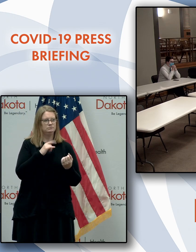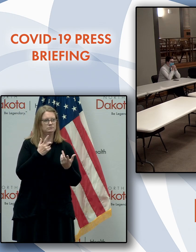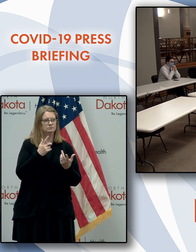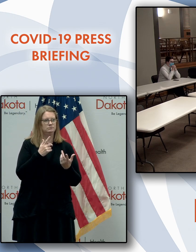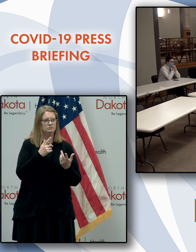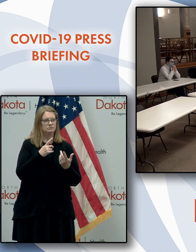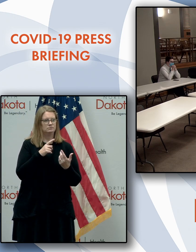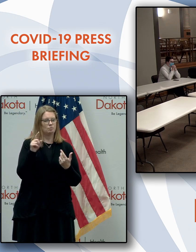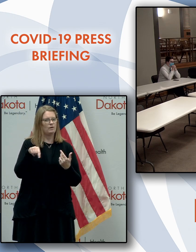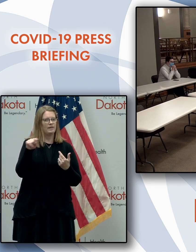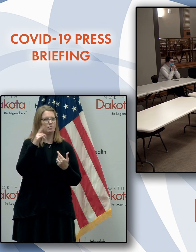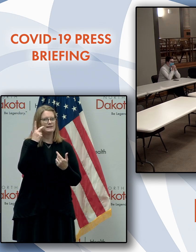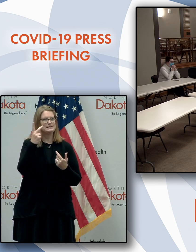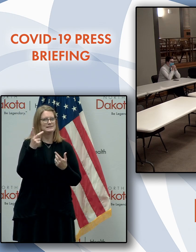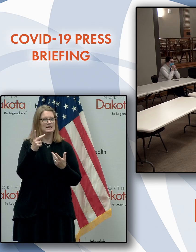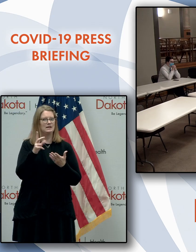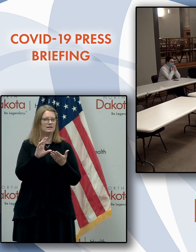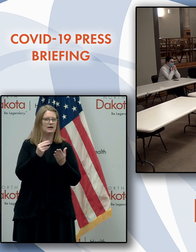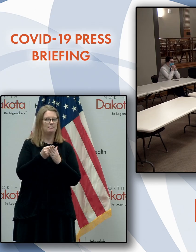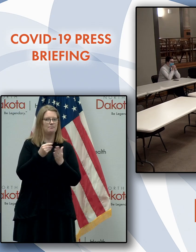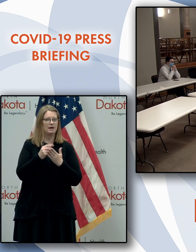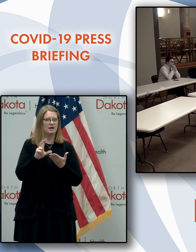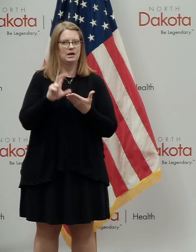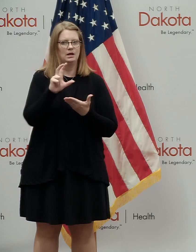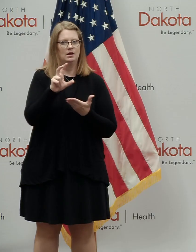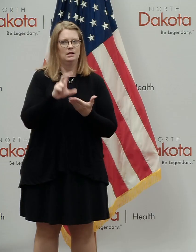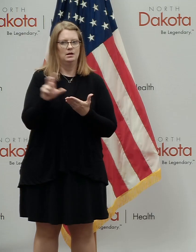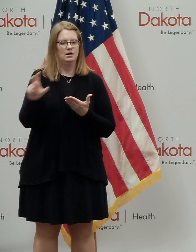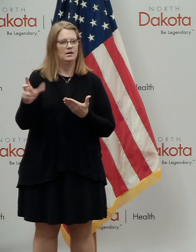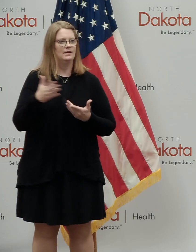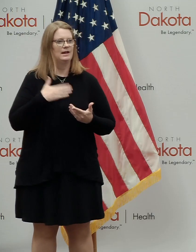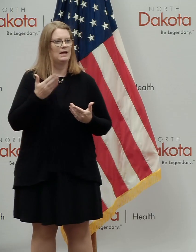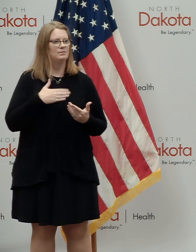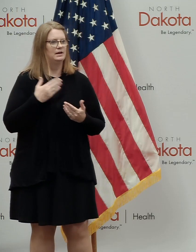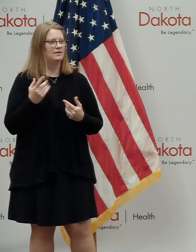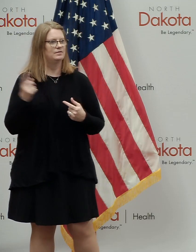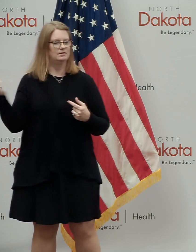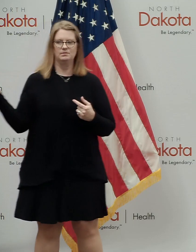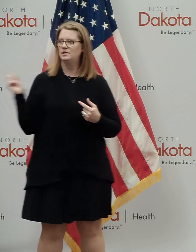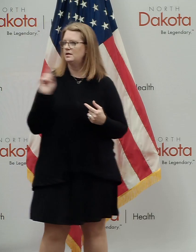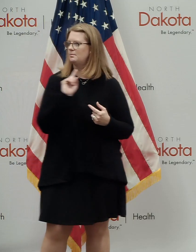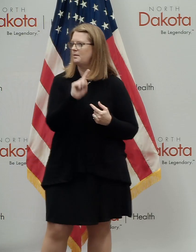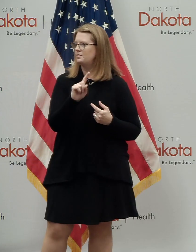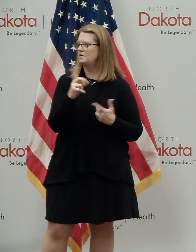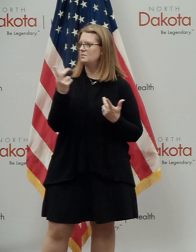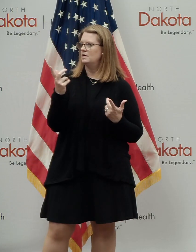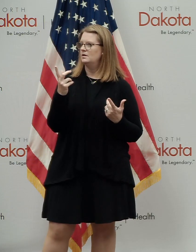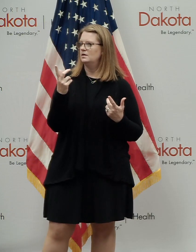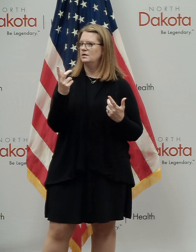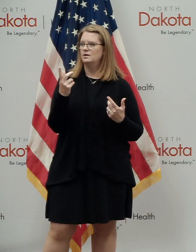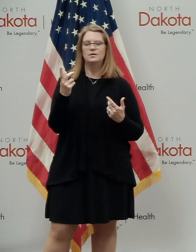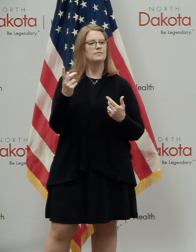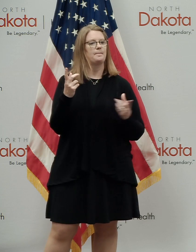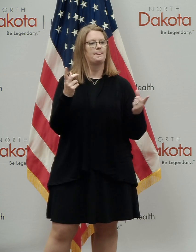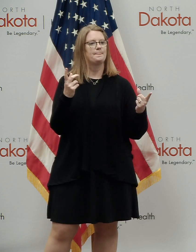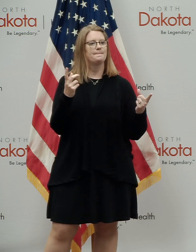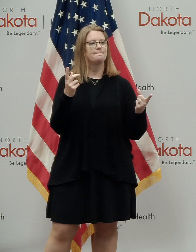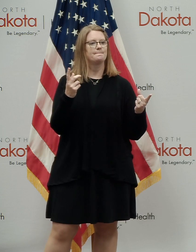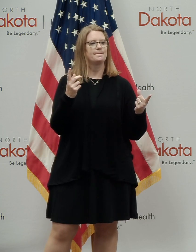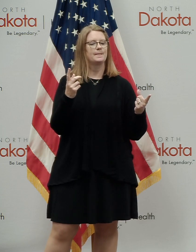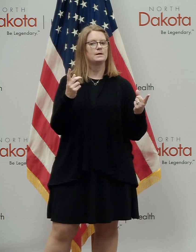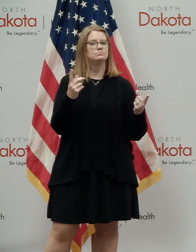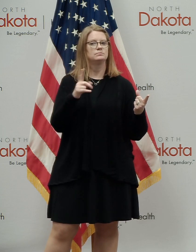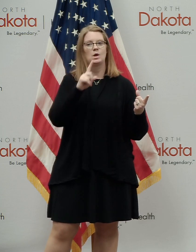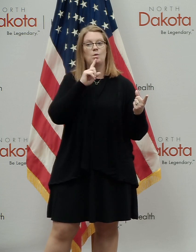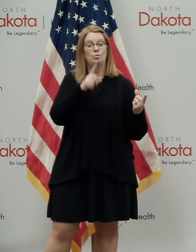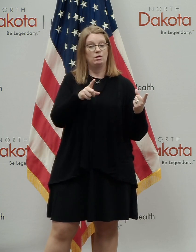lawmakers as to what they would like to see reallocated, that'd be nice. Be happy to have them come up here, and I would say that we can